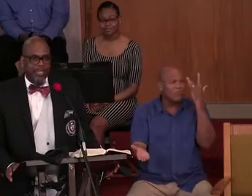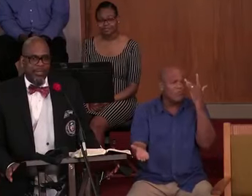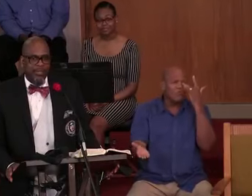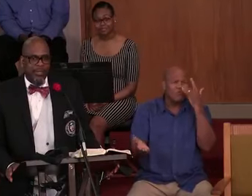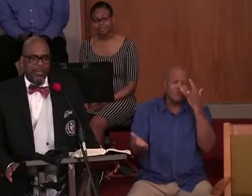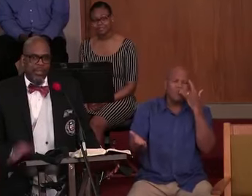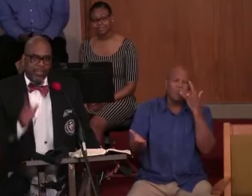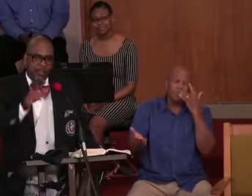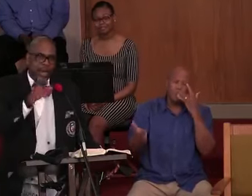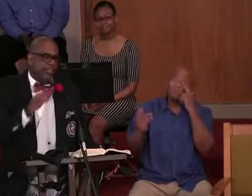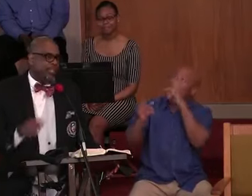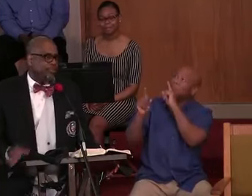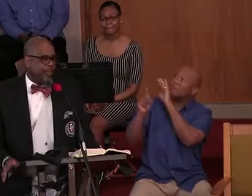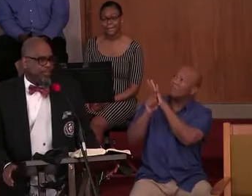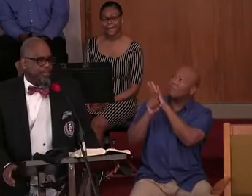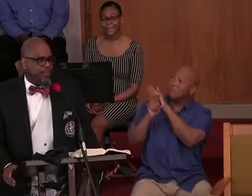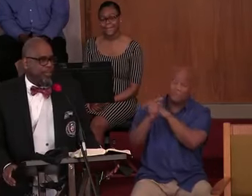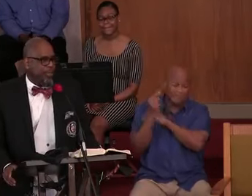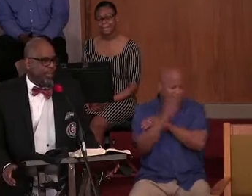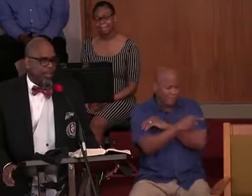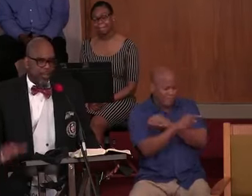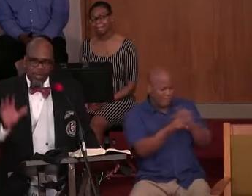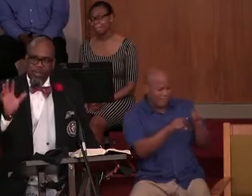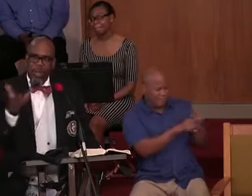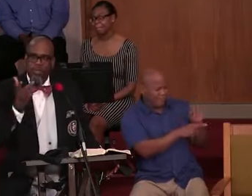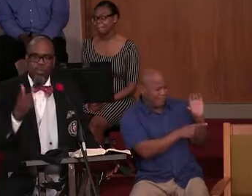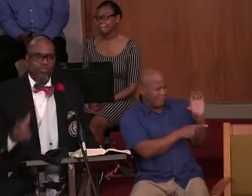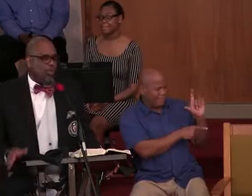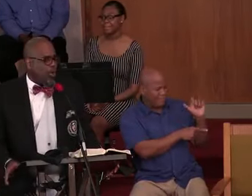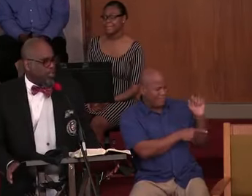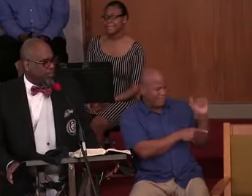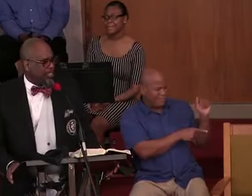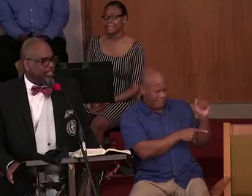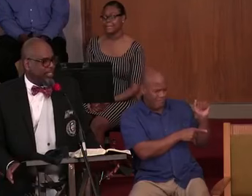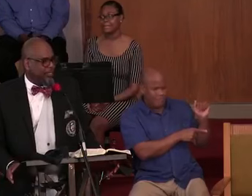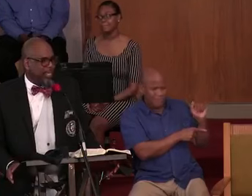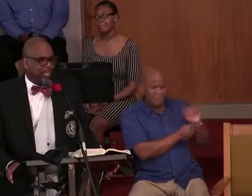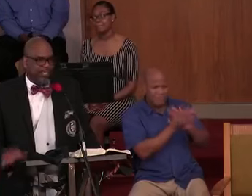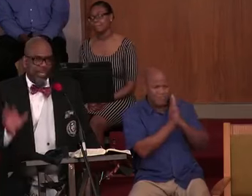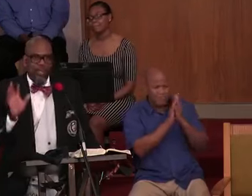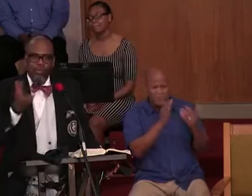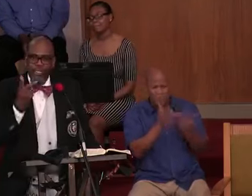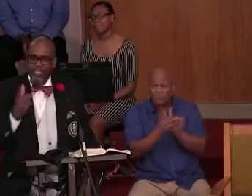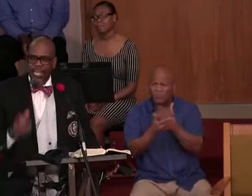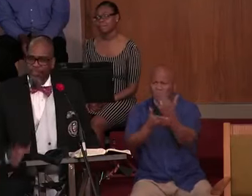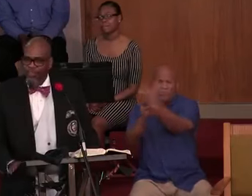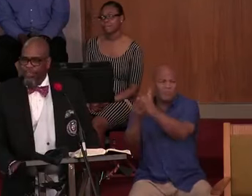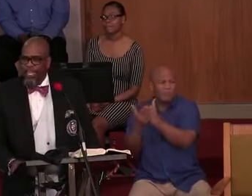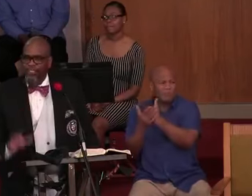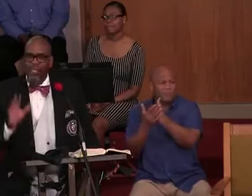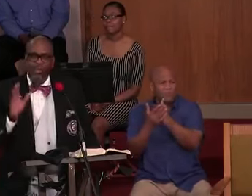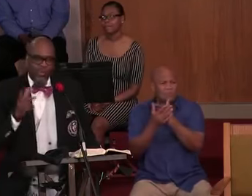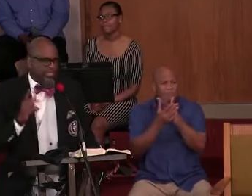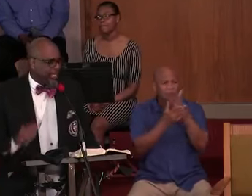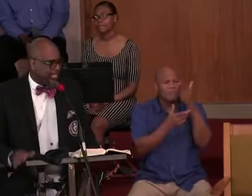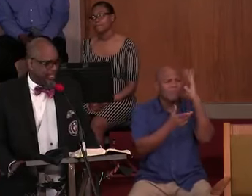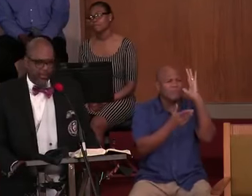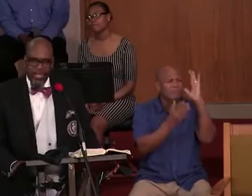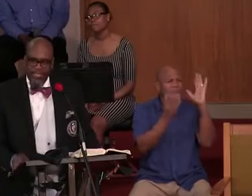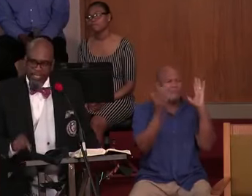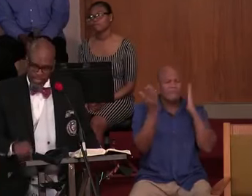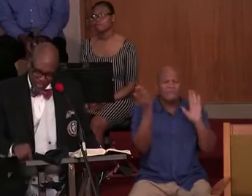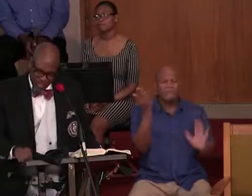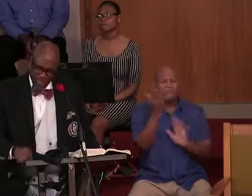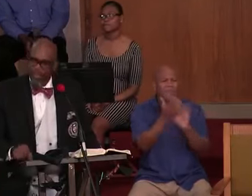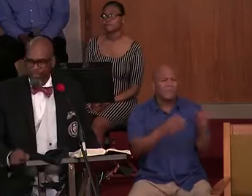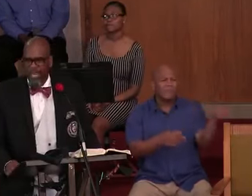how he delivered. The mountain in front of you, God wants to walk you into some things, rename some things, rechange some